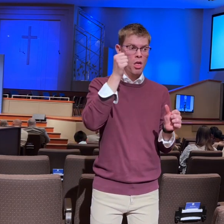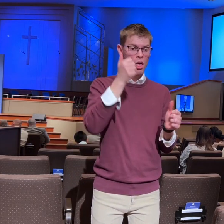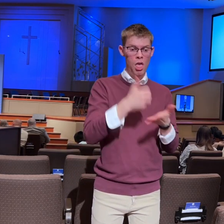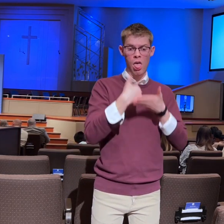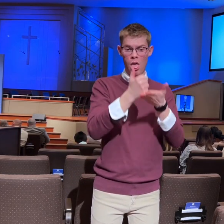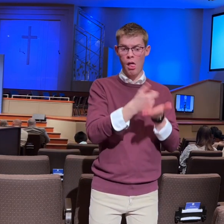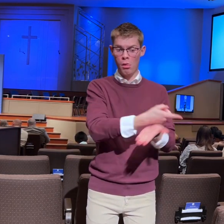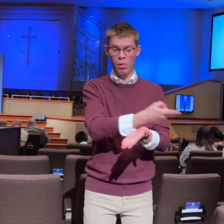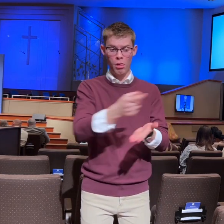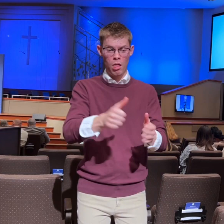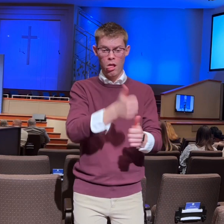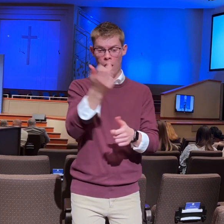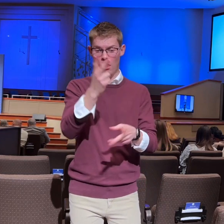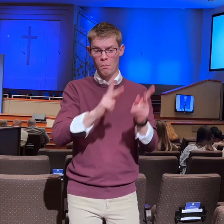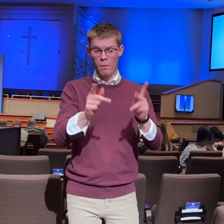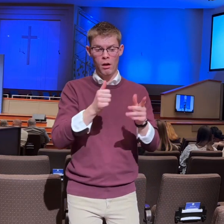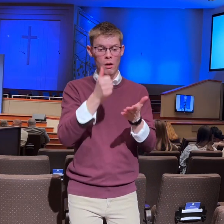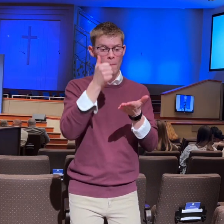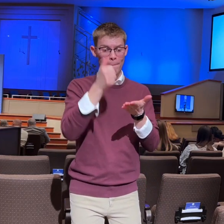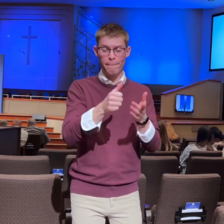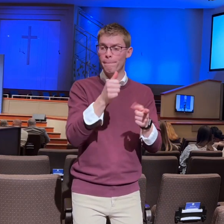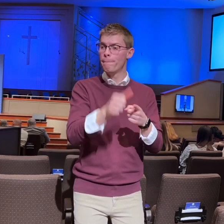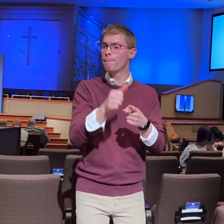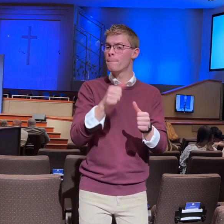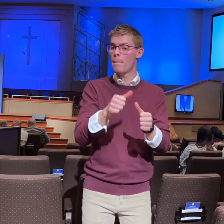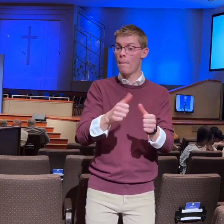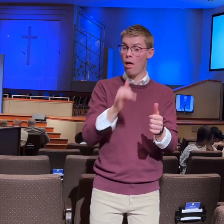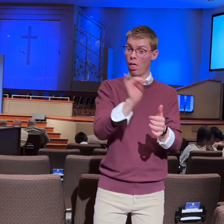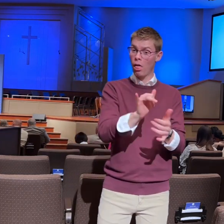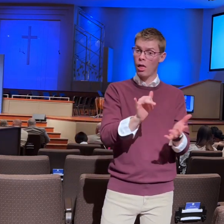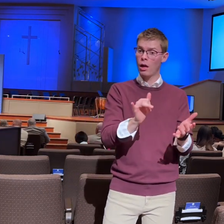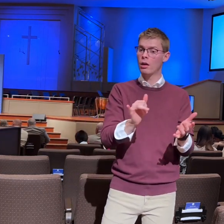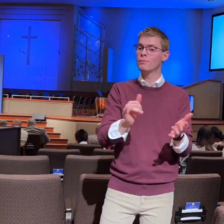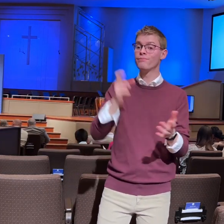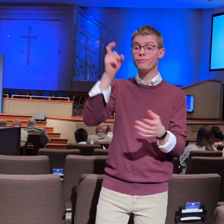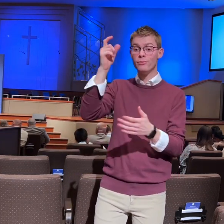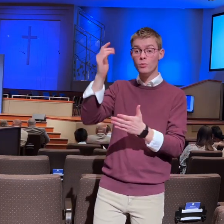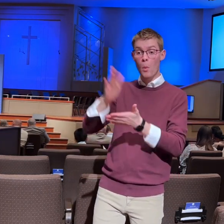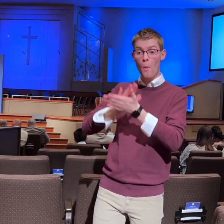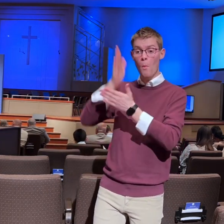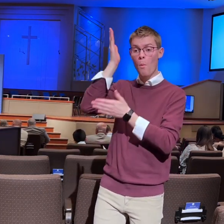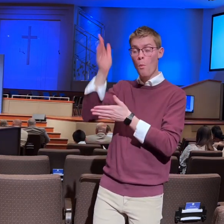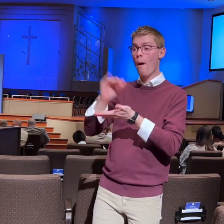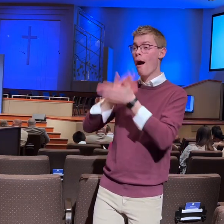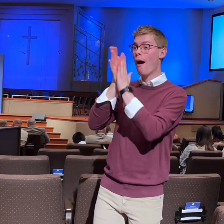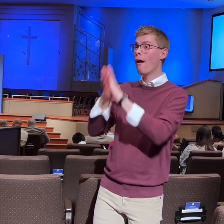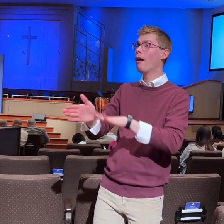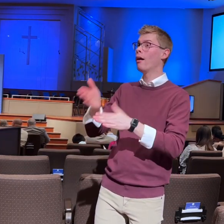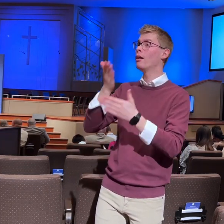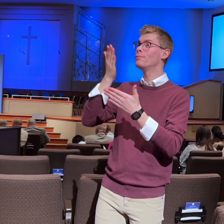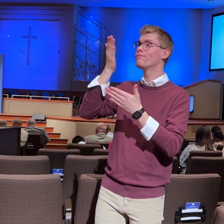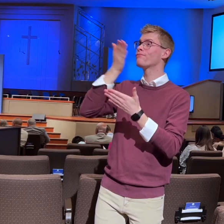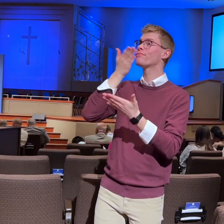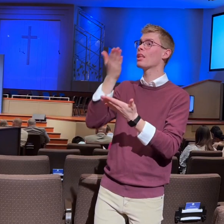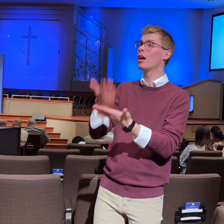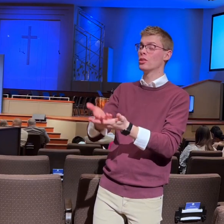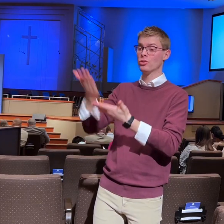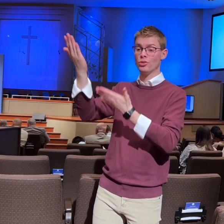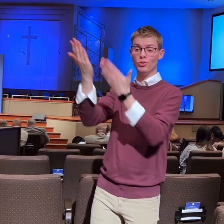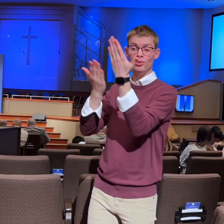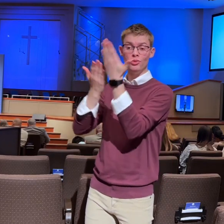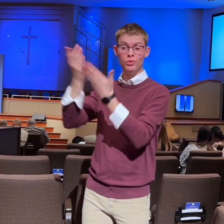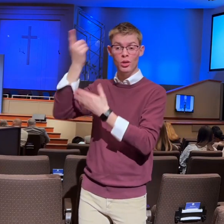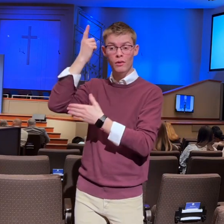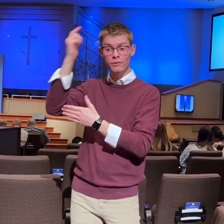things, thou shalt be a good minister of Jesus Christ. And it goes on to say, nourished up in the